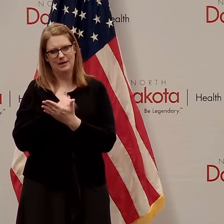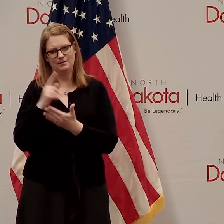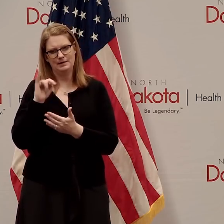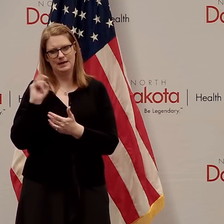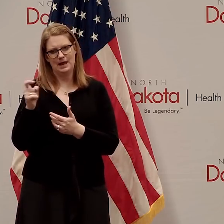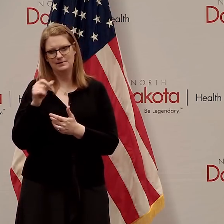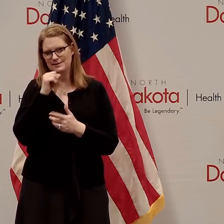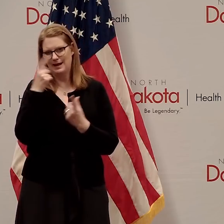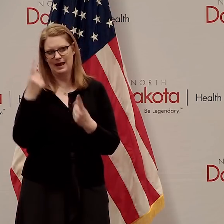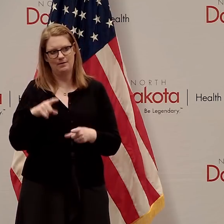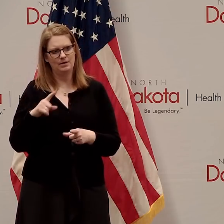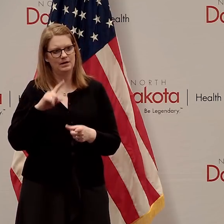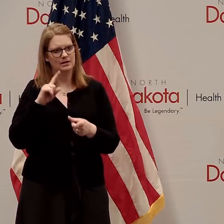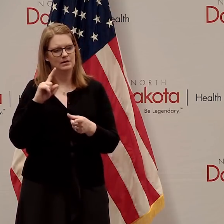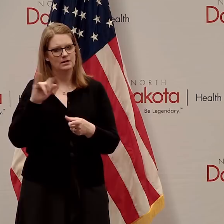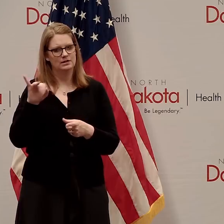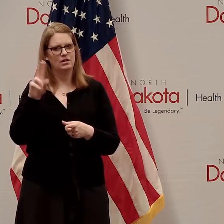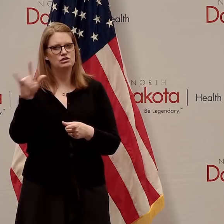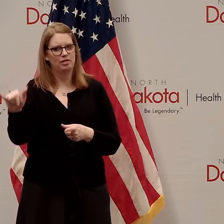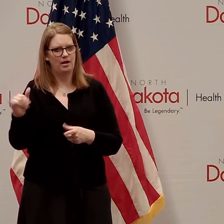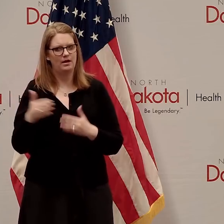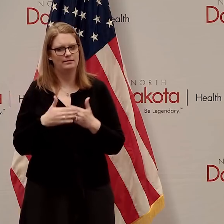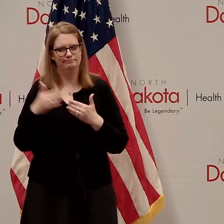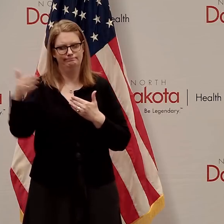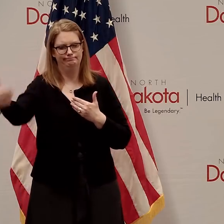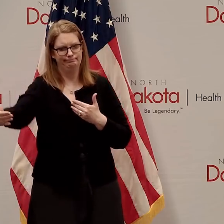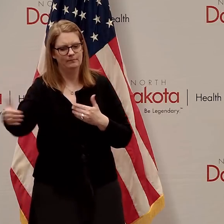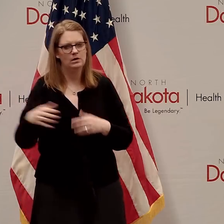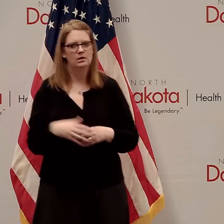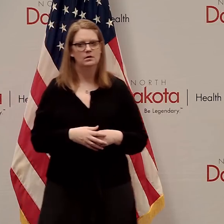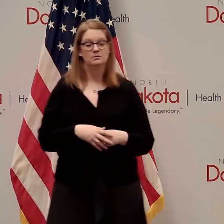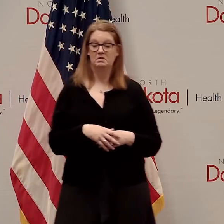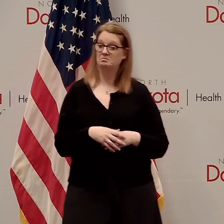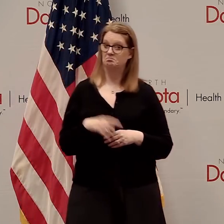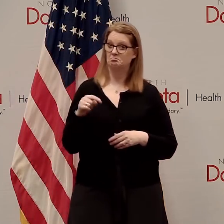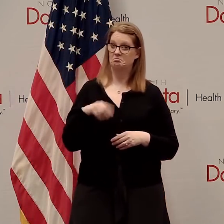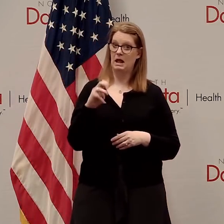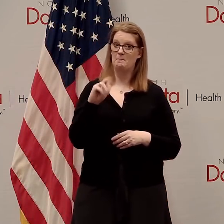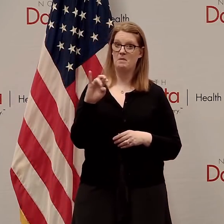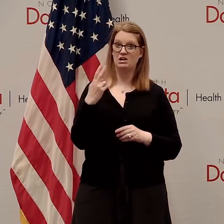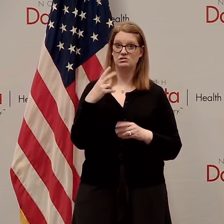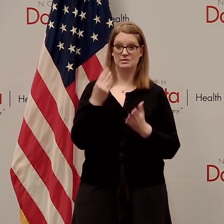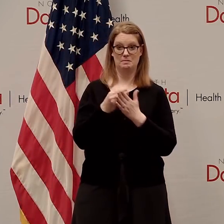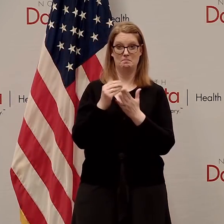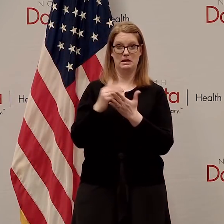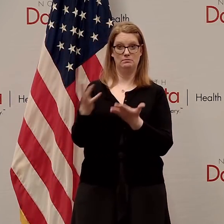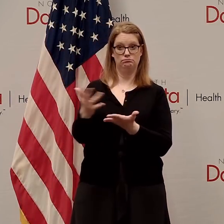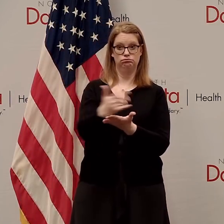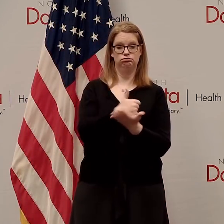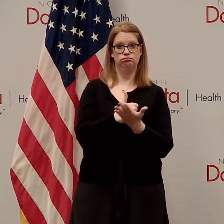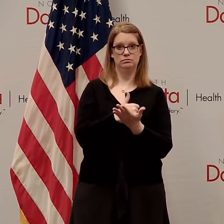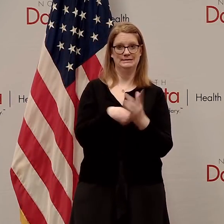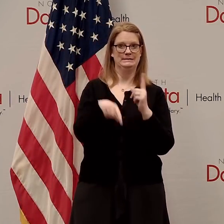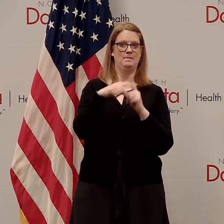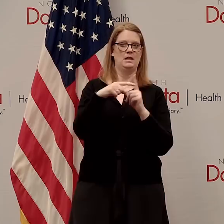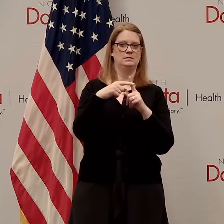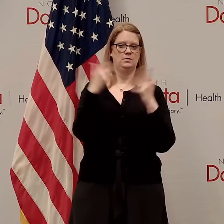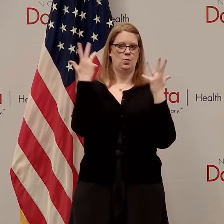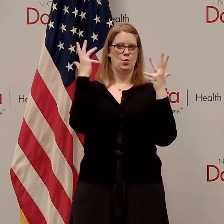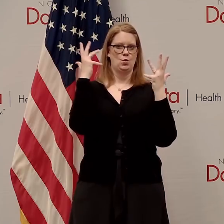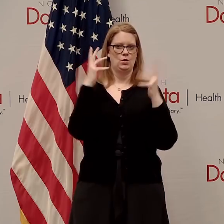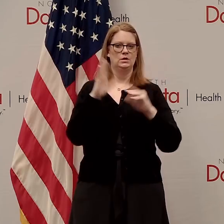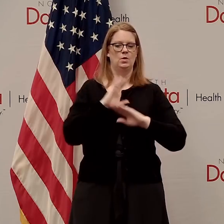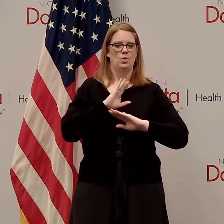till July. So good news that we had such a positive March, even with the deferment of tax revenue till